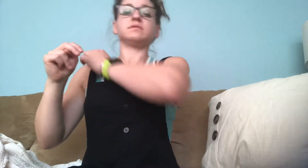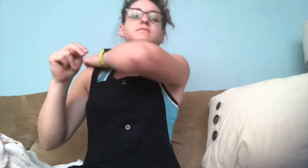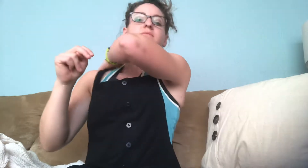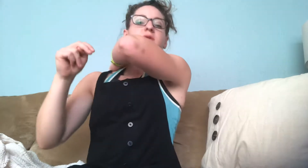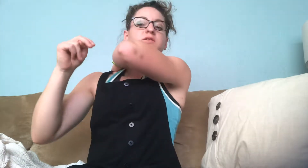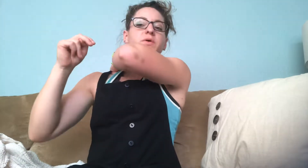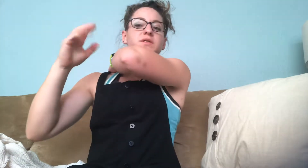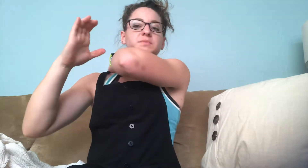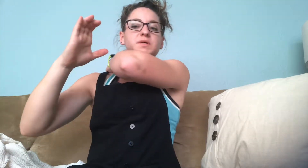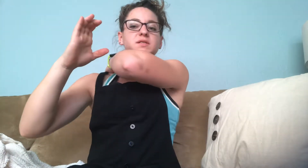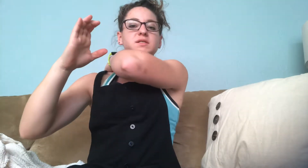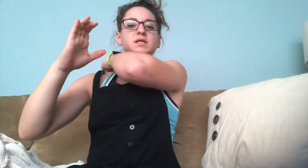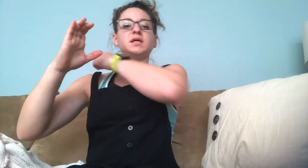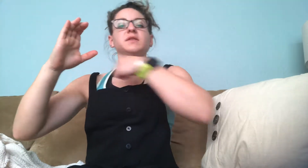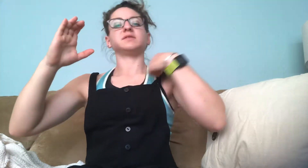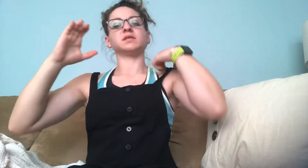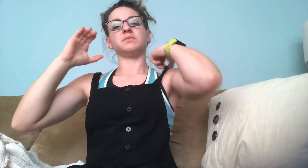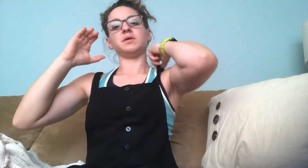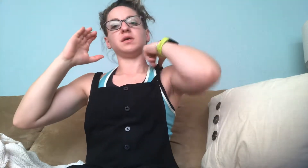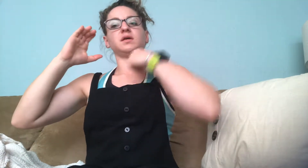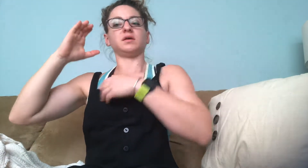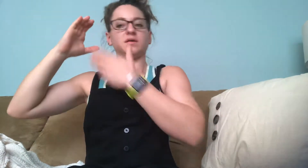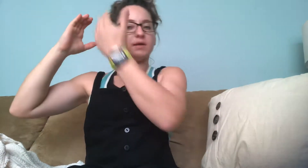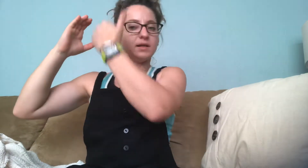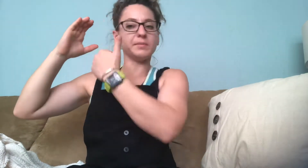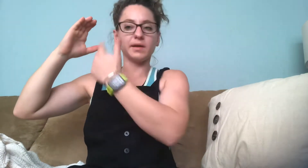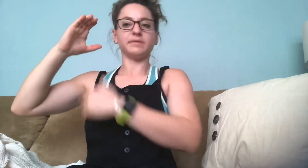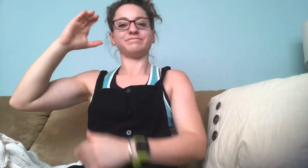Cousin is going to be a C, and this is going to be in the middle.